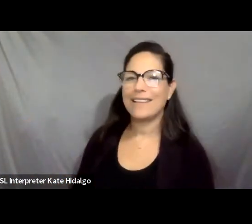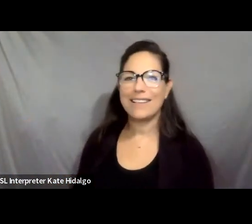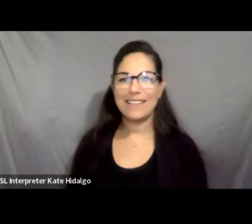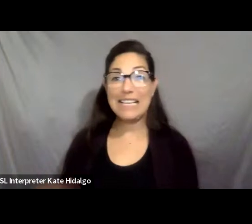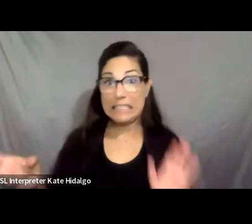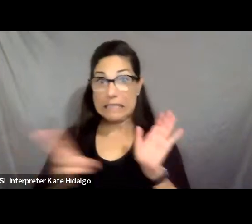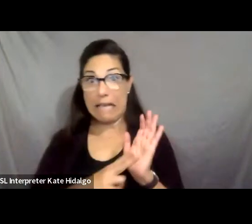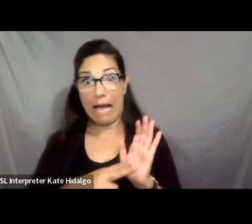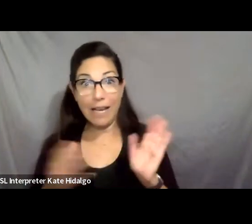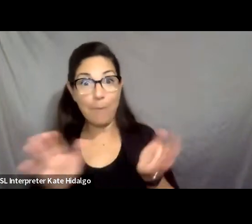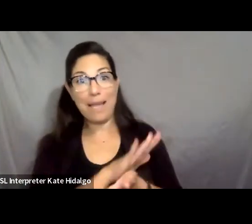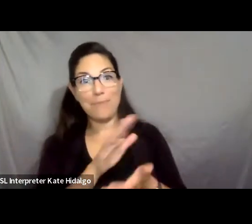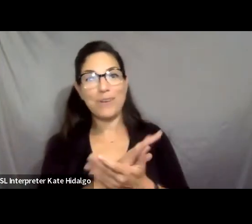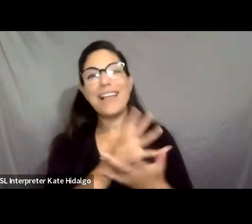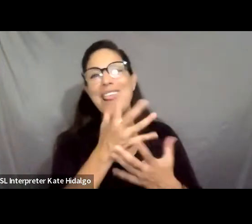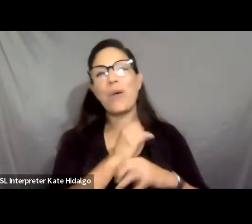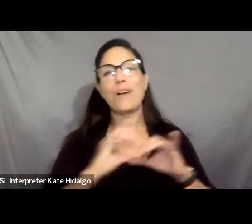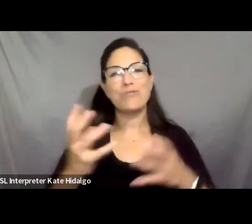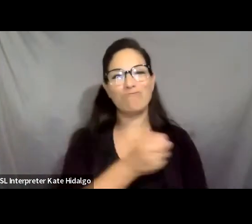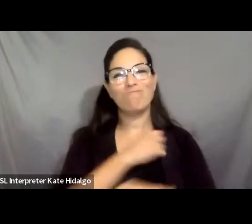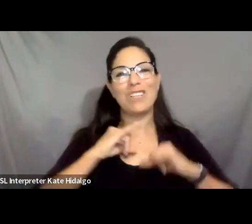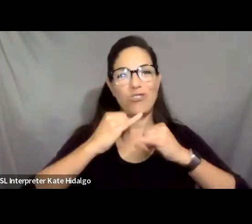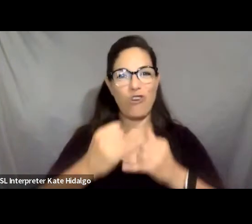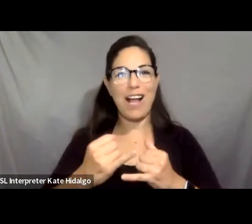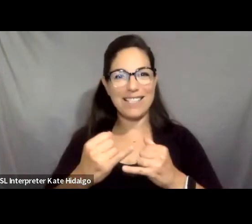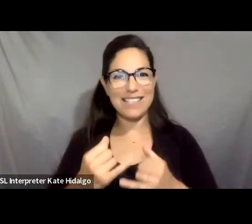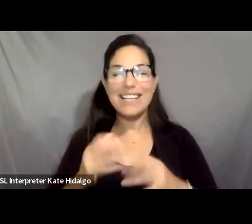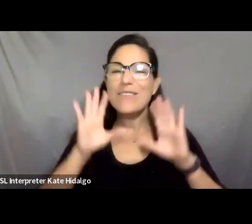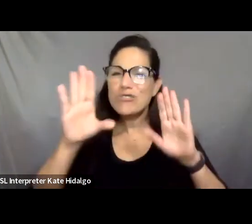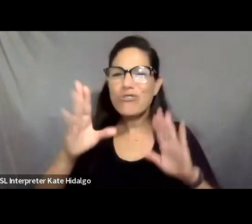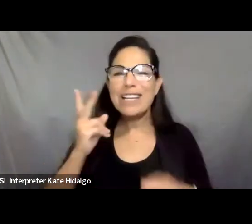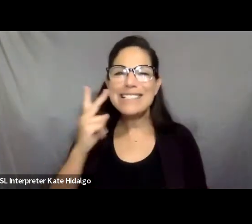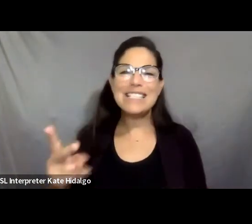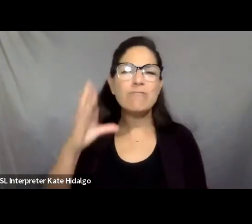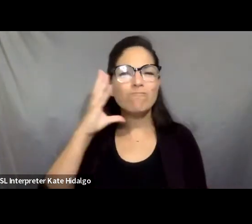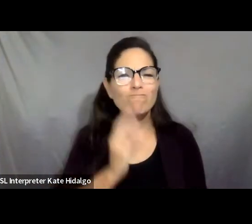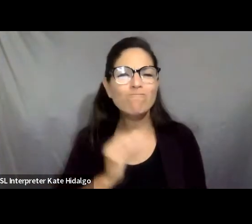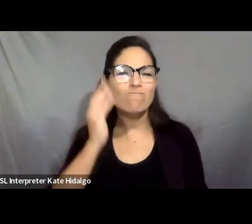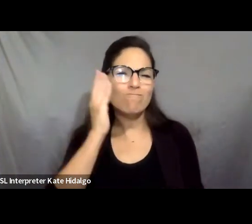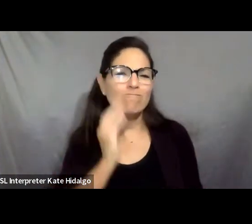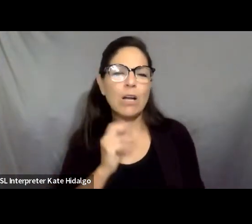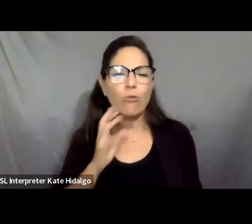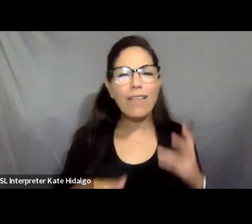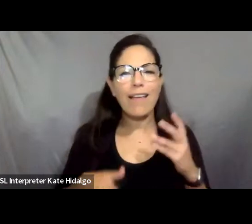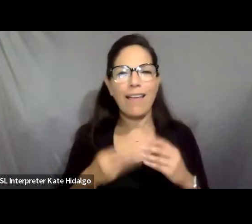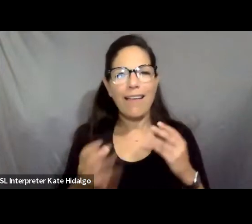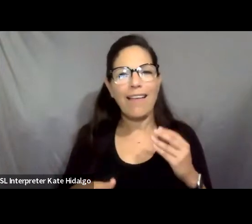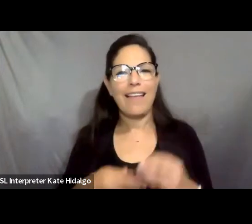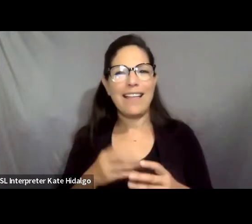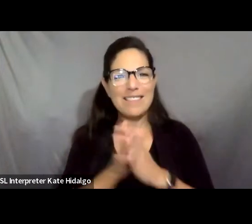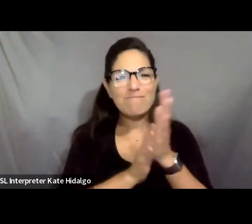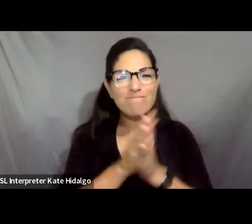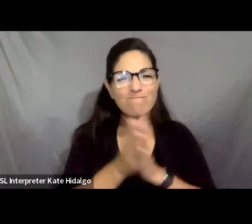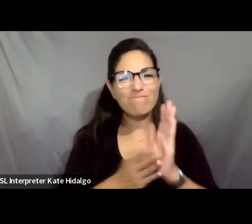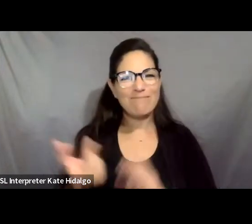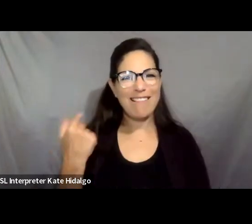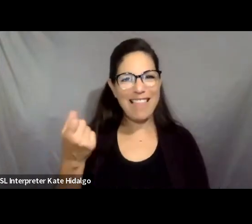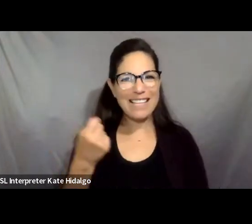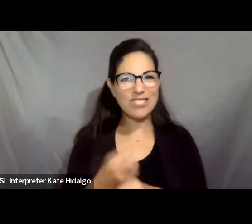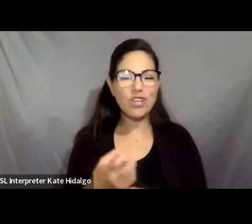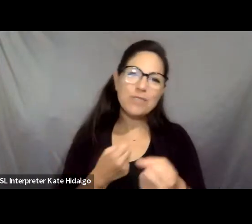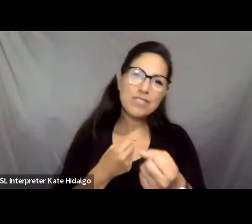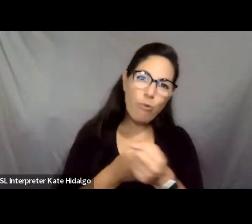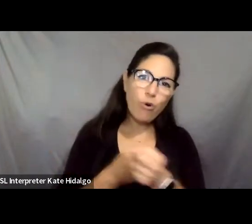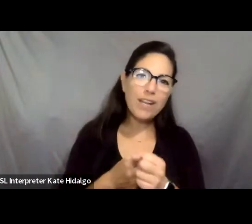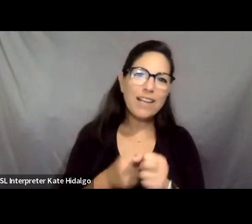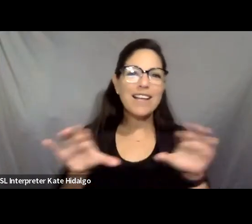here to get their prize? So that was great to see the intentionality. And I think it just builds off the momentum from last year with supporting and